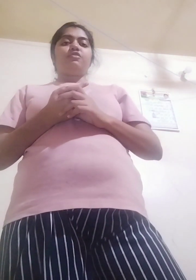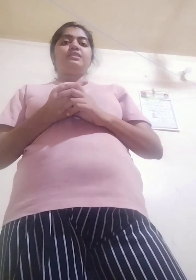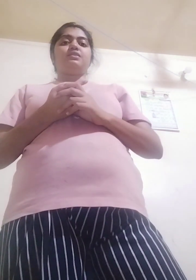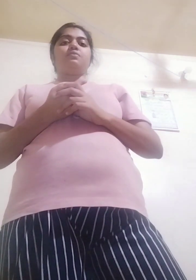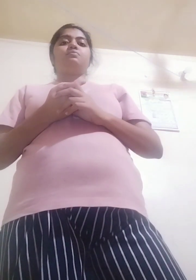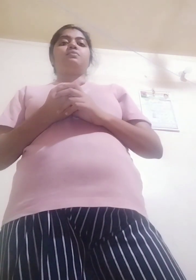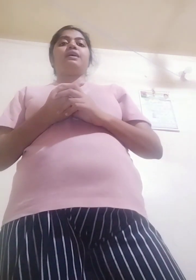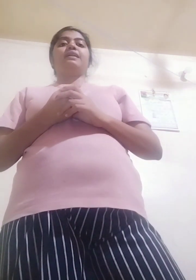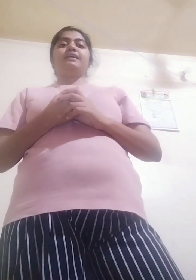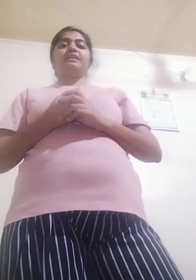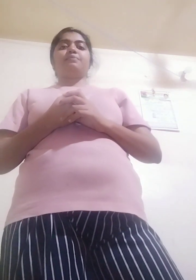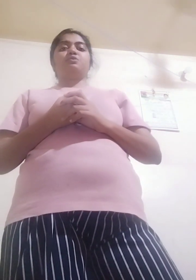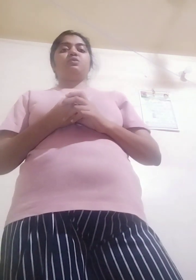polymorphism, and encapsulation.